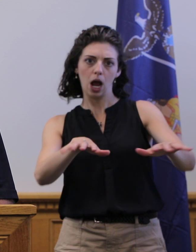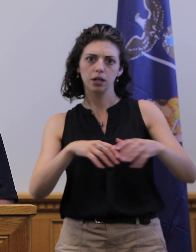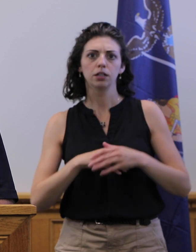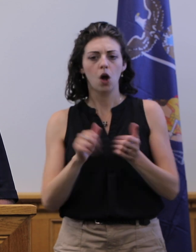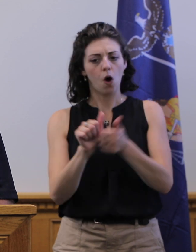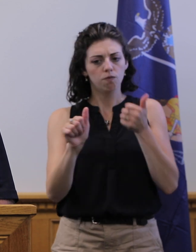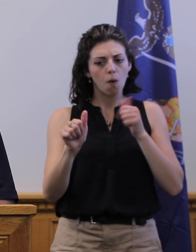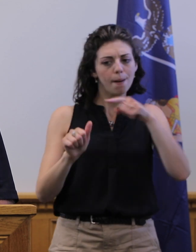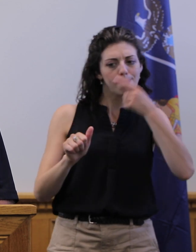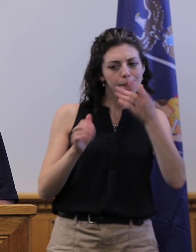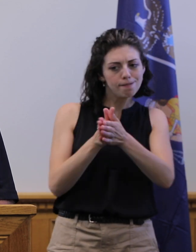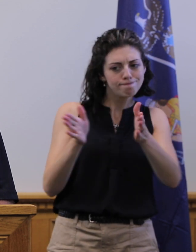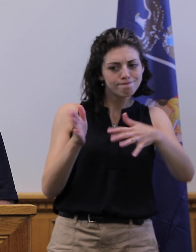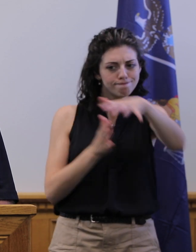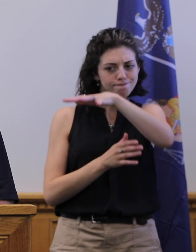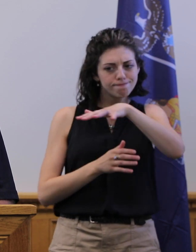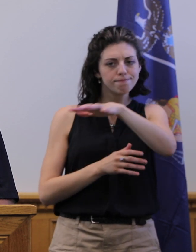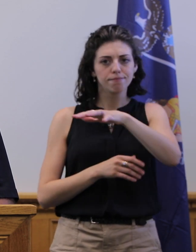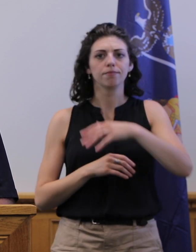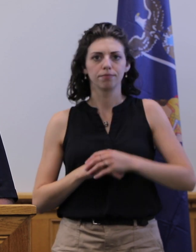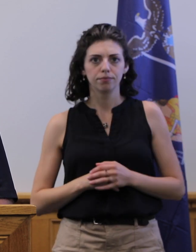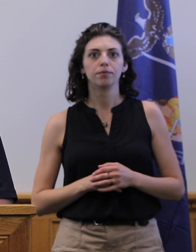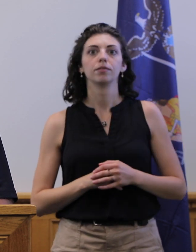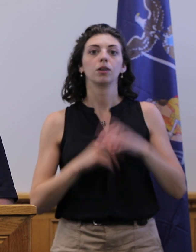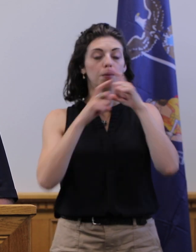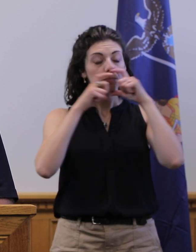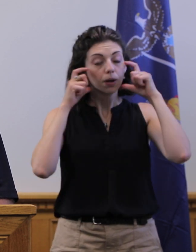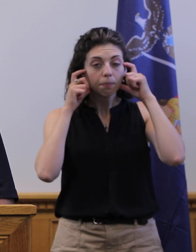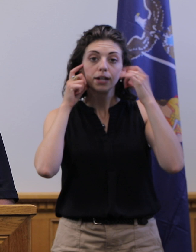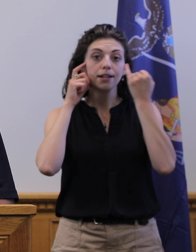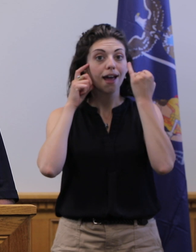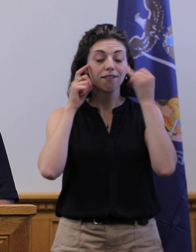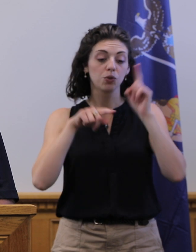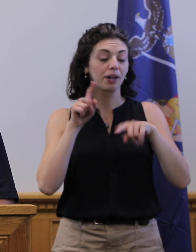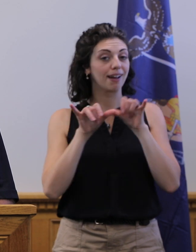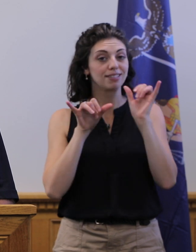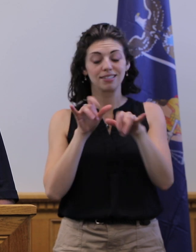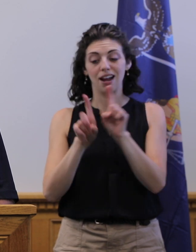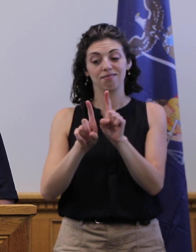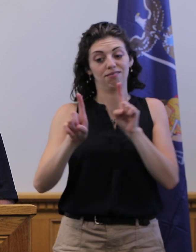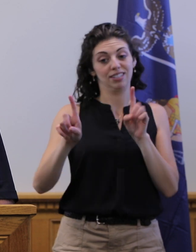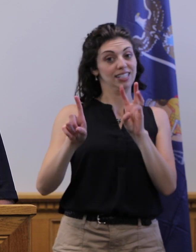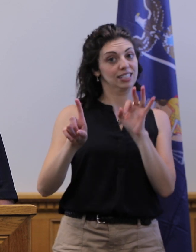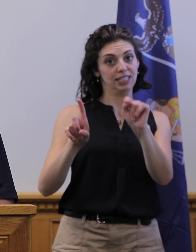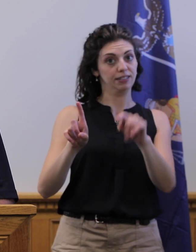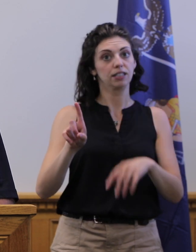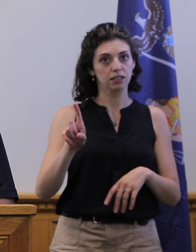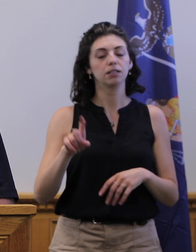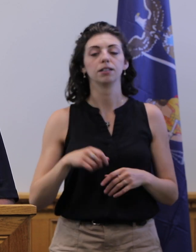public places, including while traveling if possible. Wear a mask if you are within 6 feet of distance from other